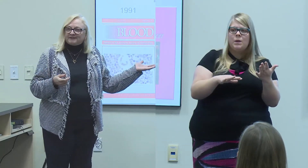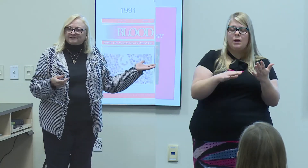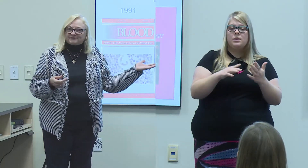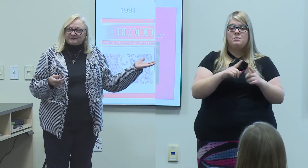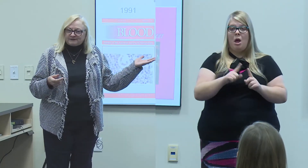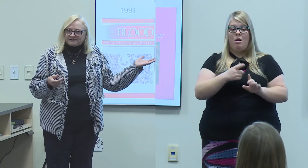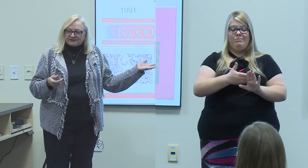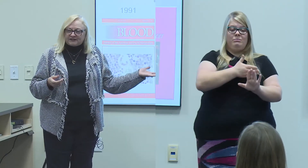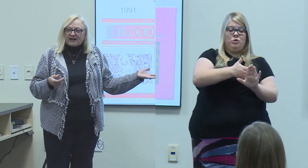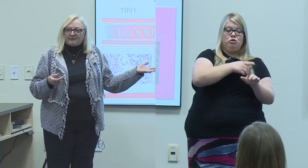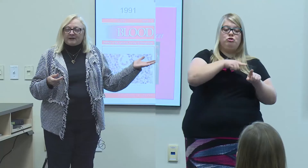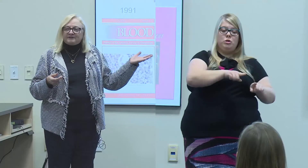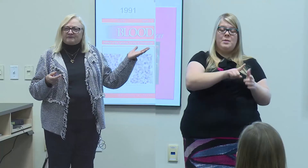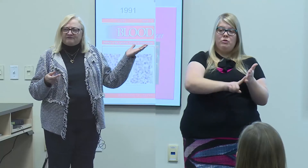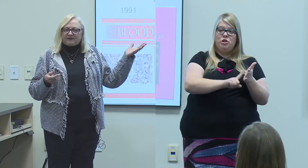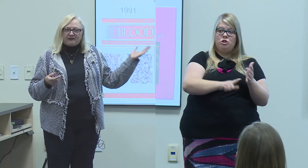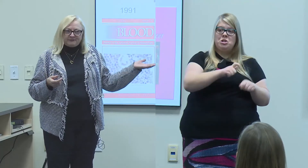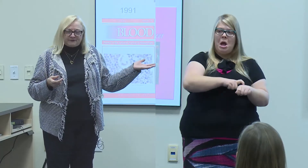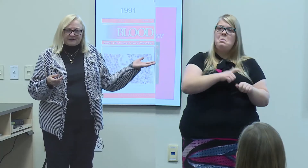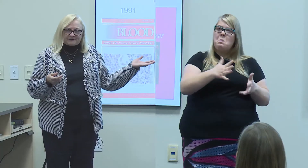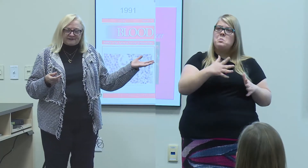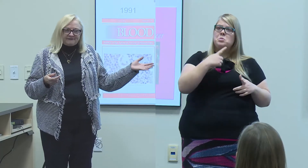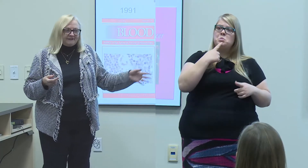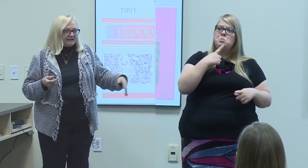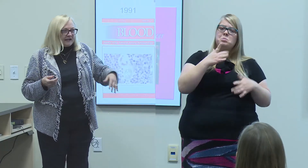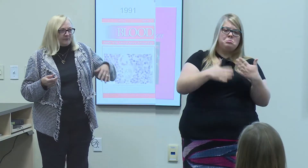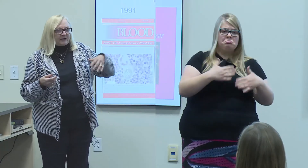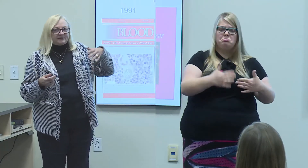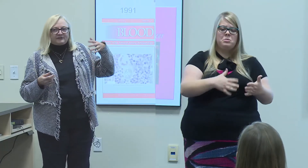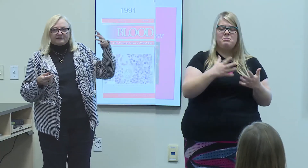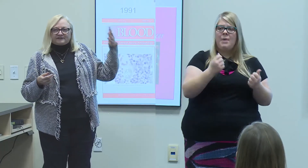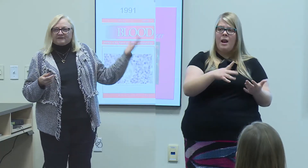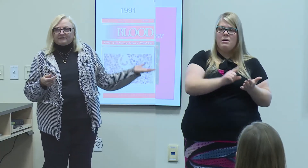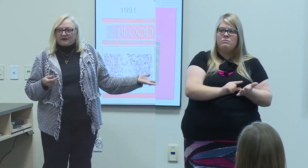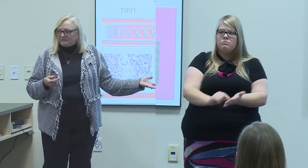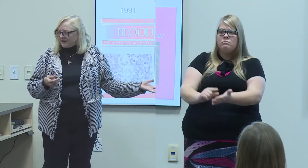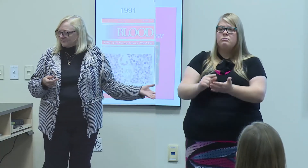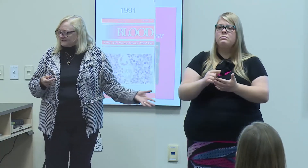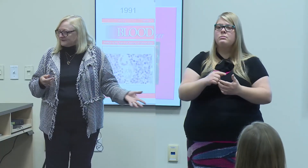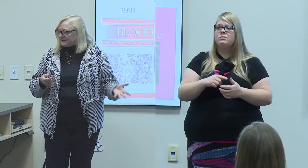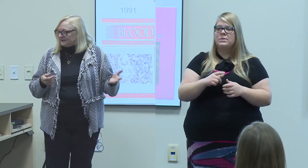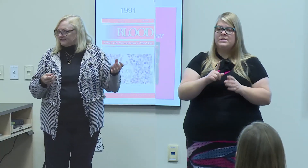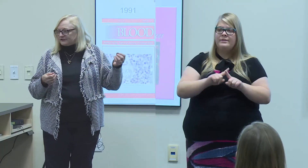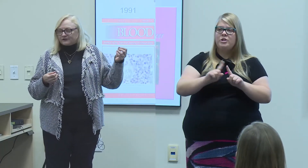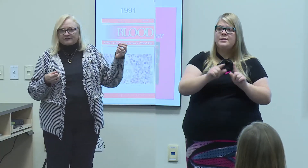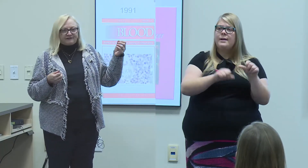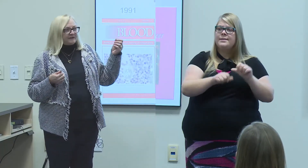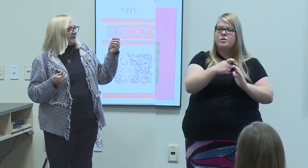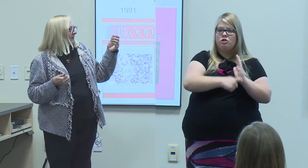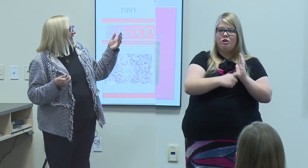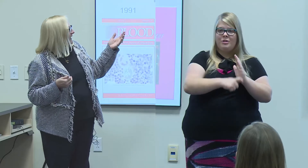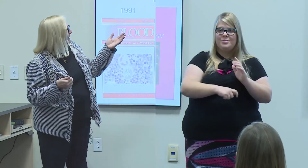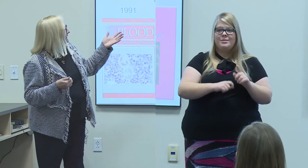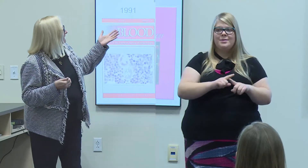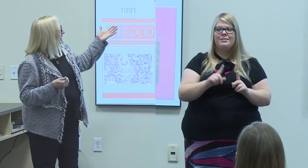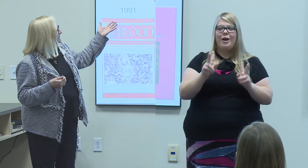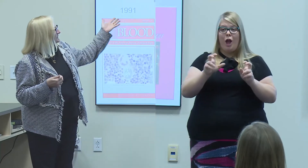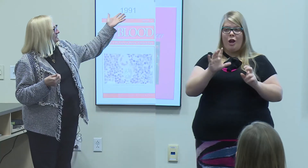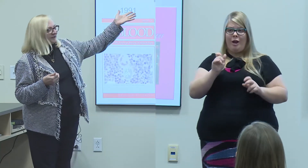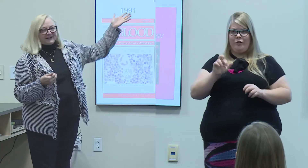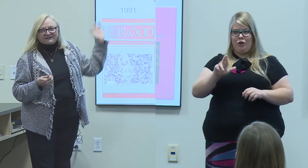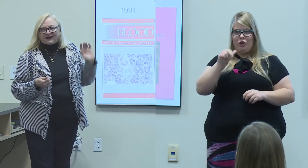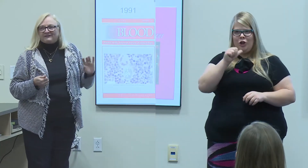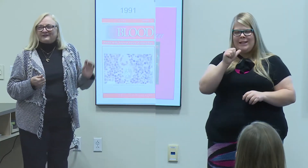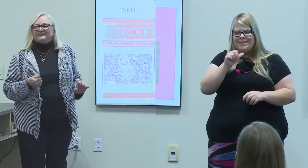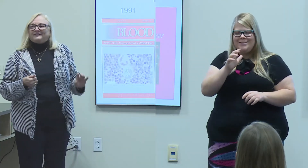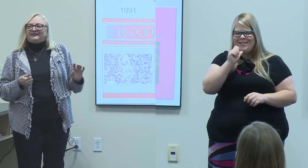of my research time, I was fairly productive. I published over 75 papers in scientific journals, and I was a